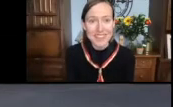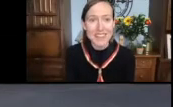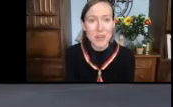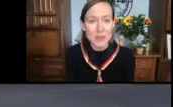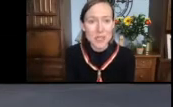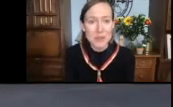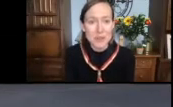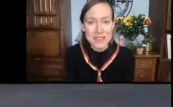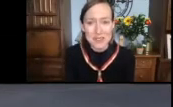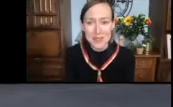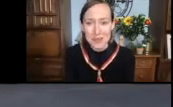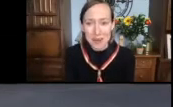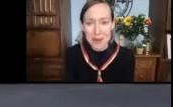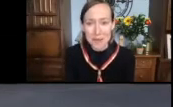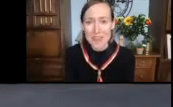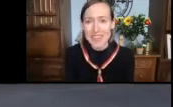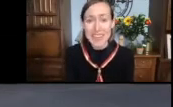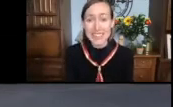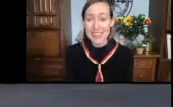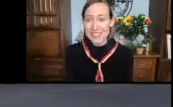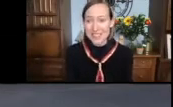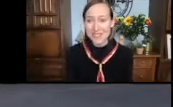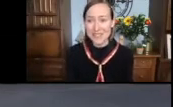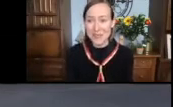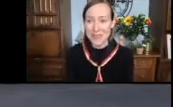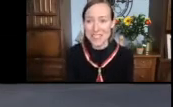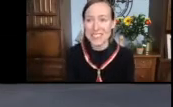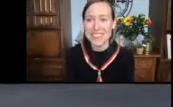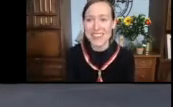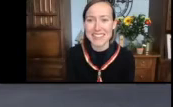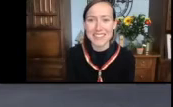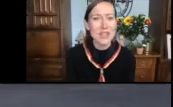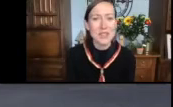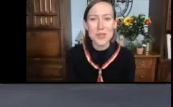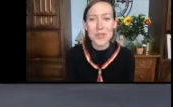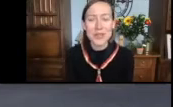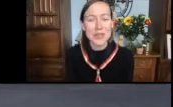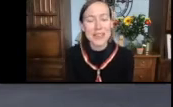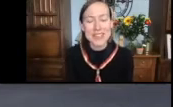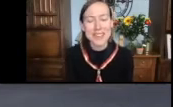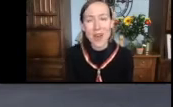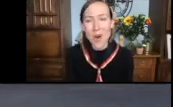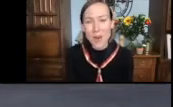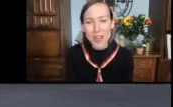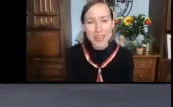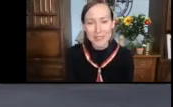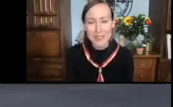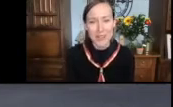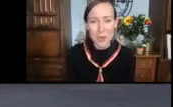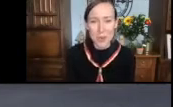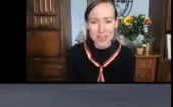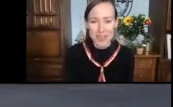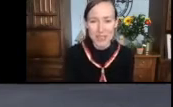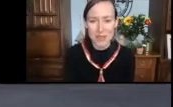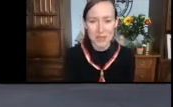website called christianbsl.com, and it has tons of Christian signs. So you can learn how to sign all kinds of